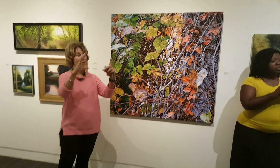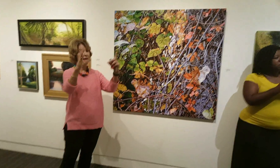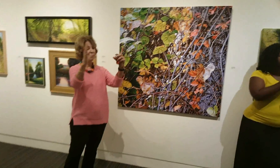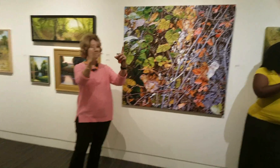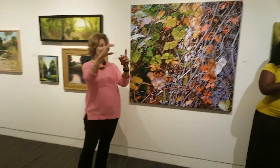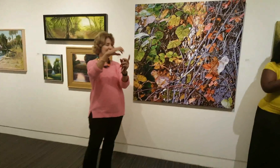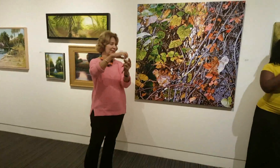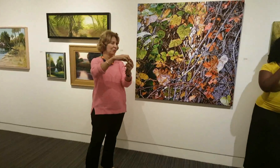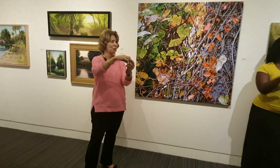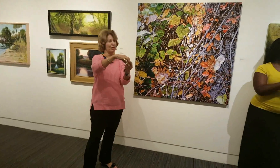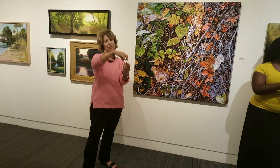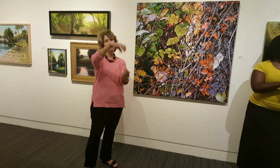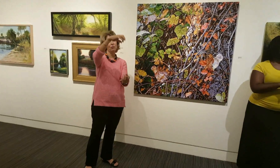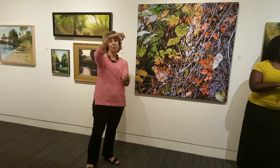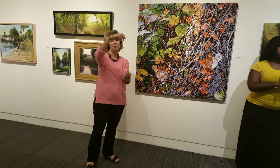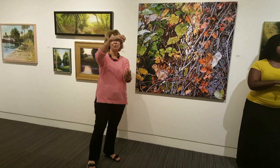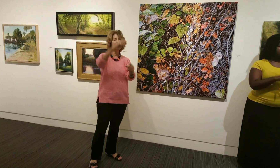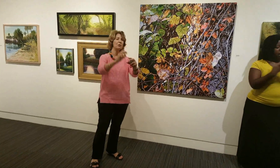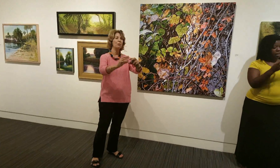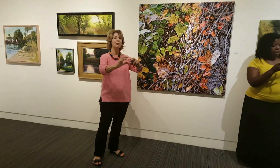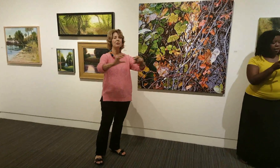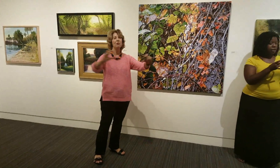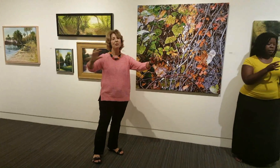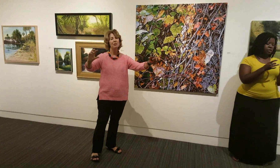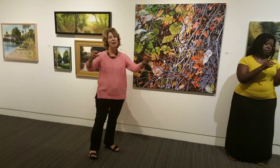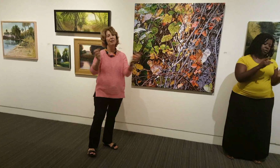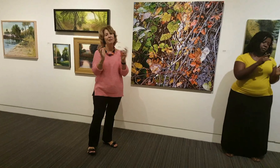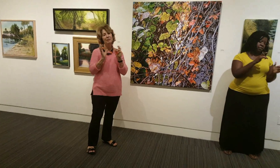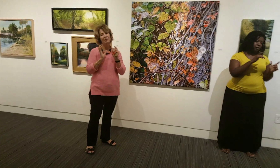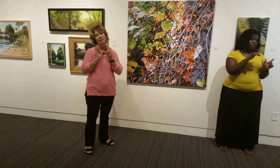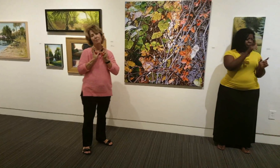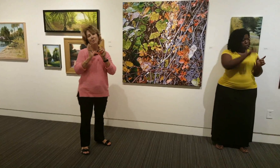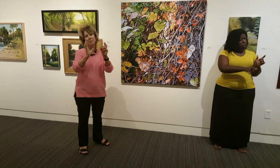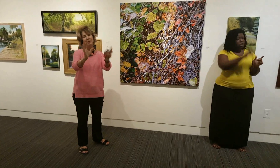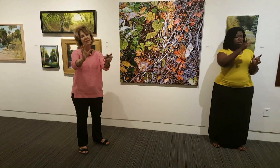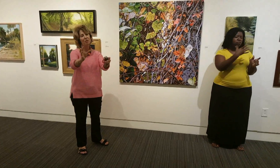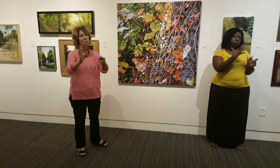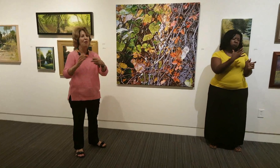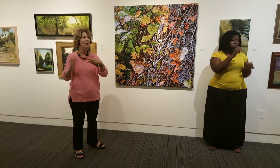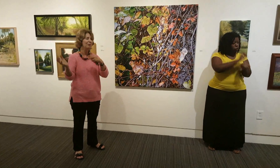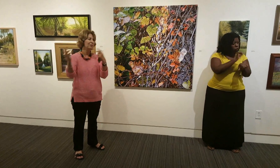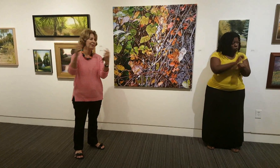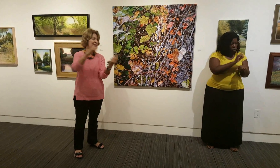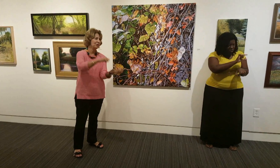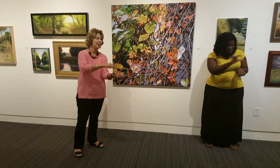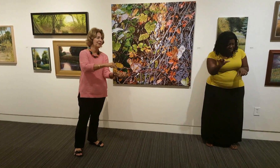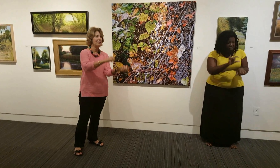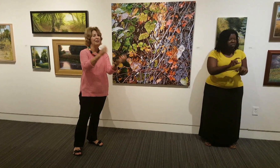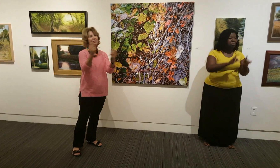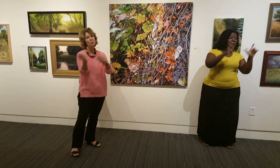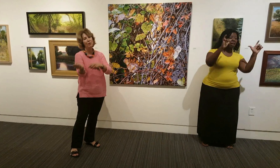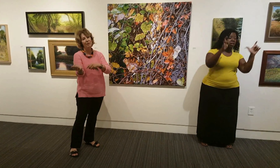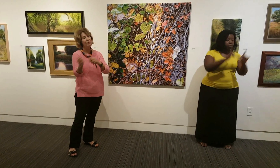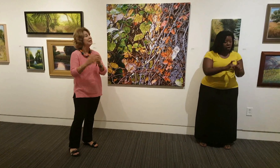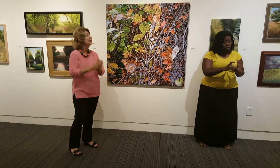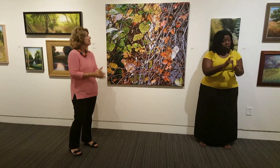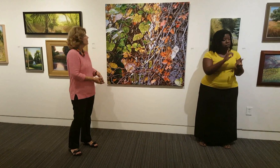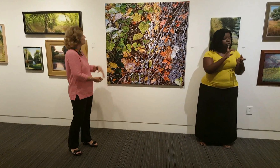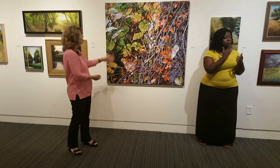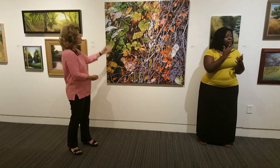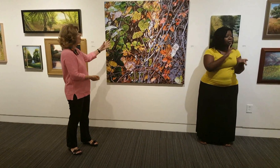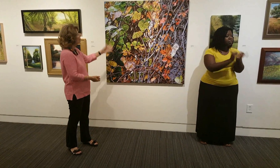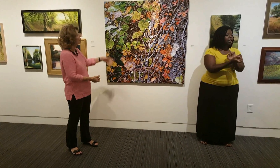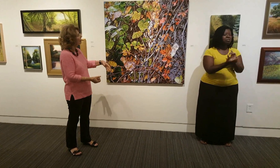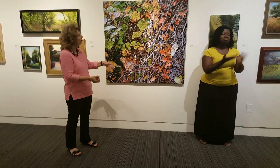I like this. Does it work as a vertical? Does it work as a horizontal? Does it need to be big, small? Do I need to change the